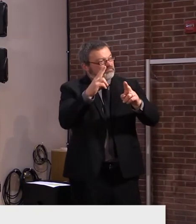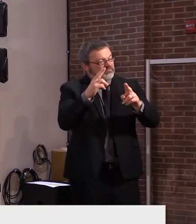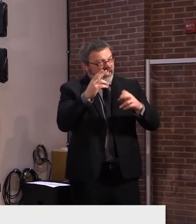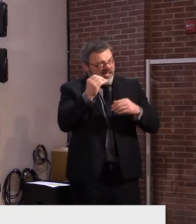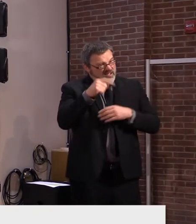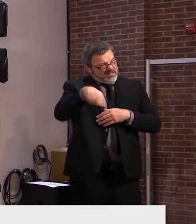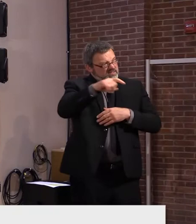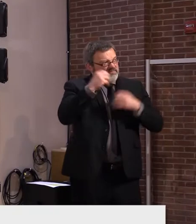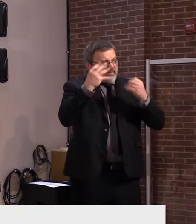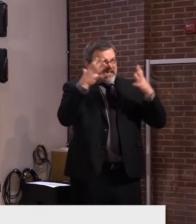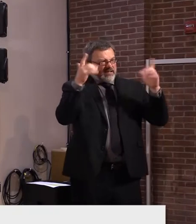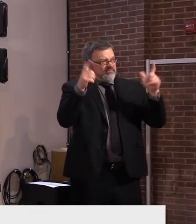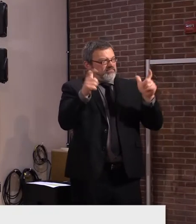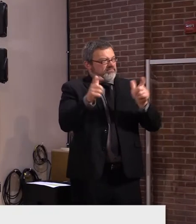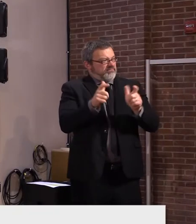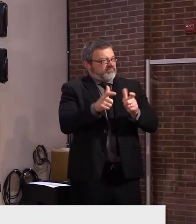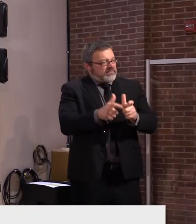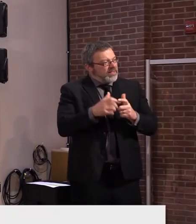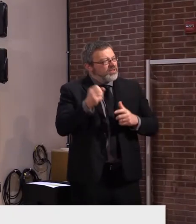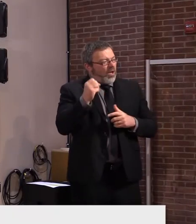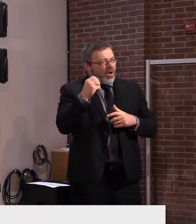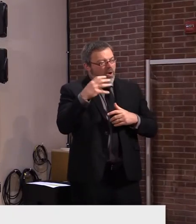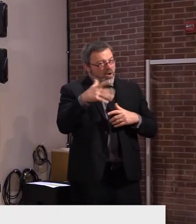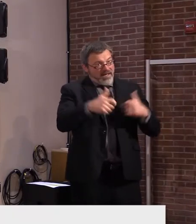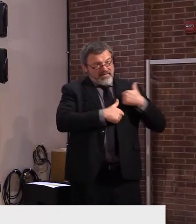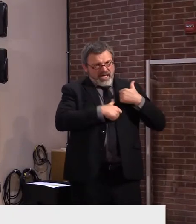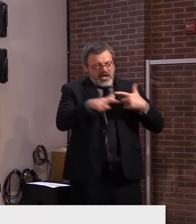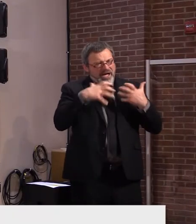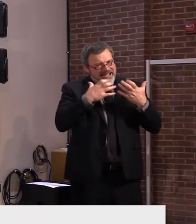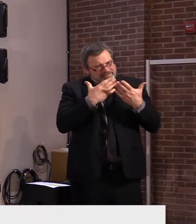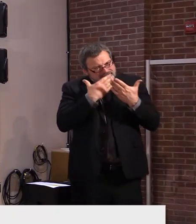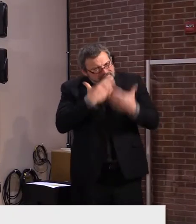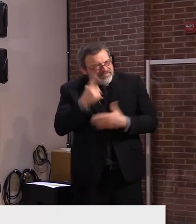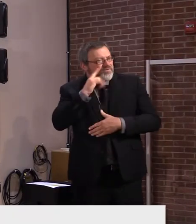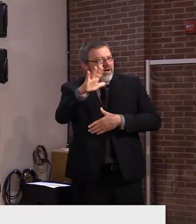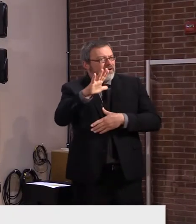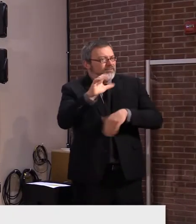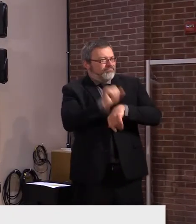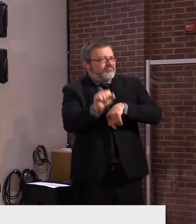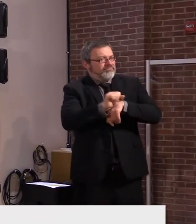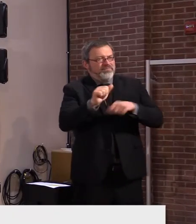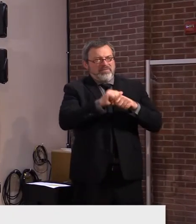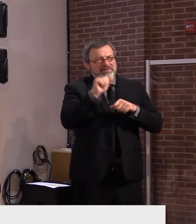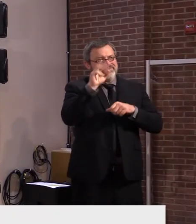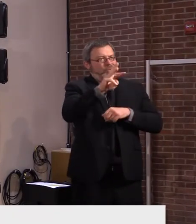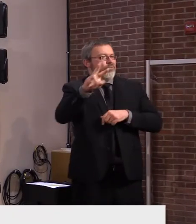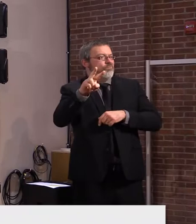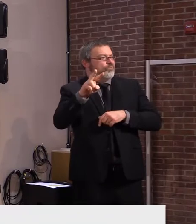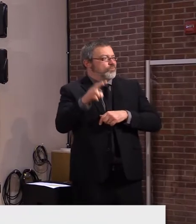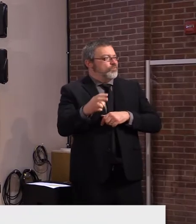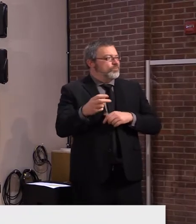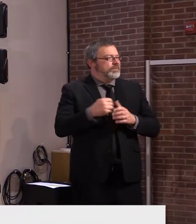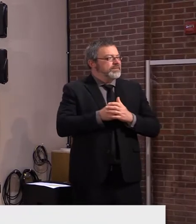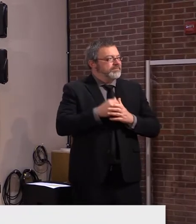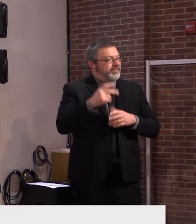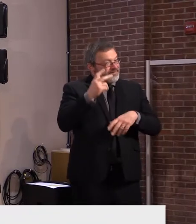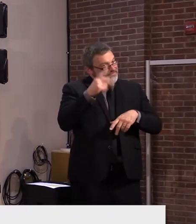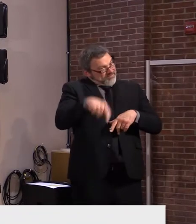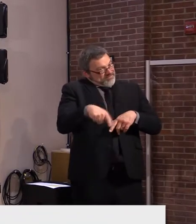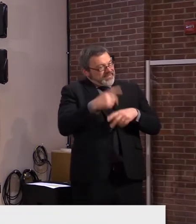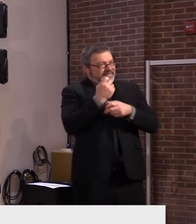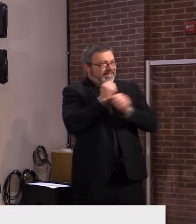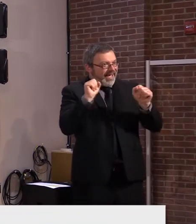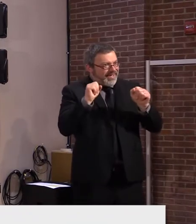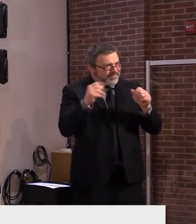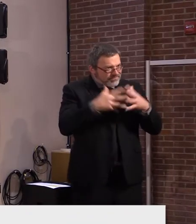They literally saved the world and were the best of the best. So again, whenever you get the opportunity to thank someone